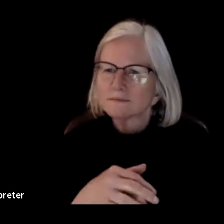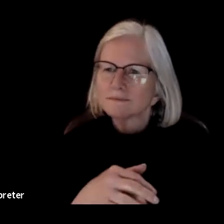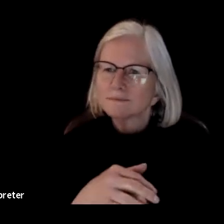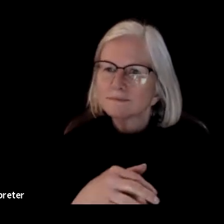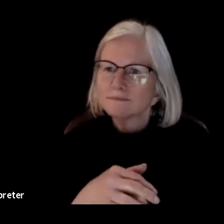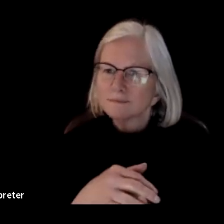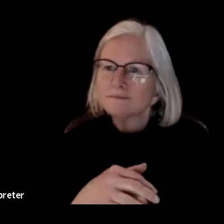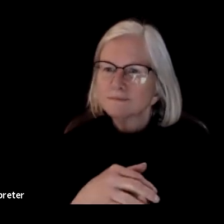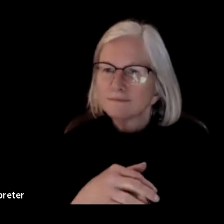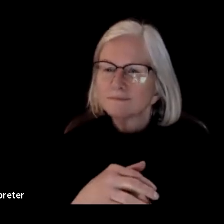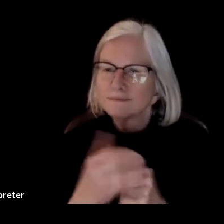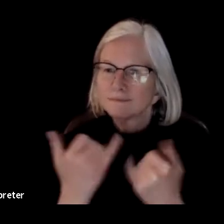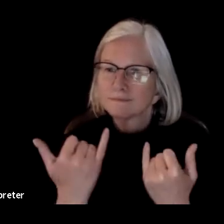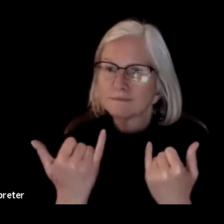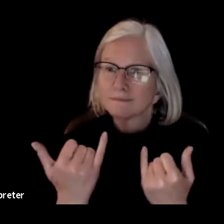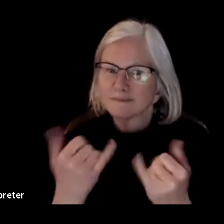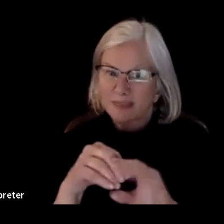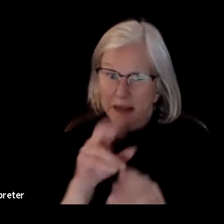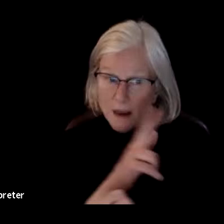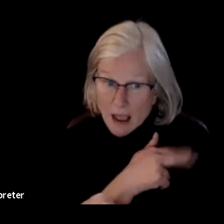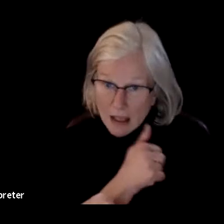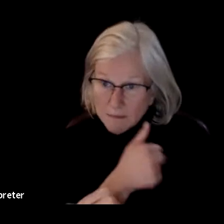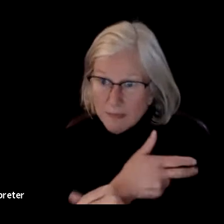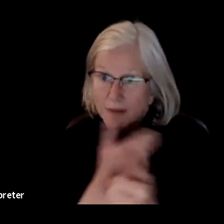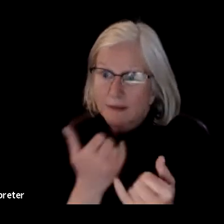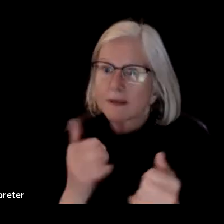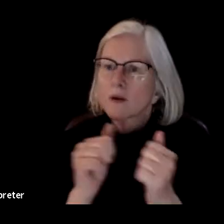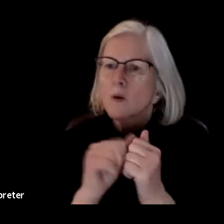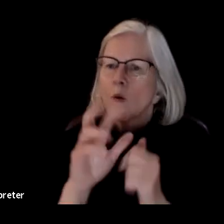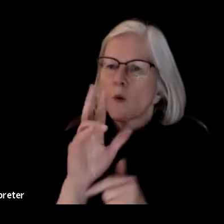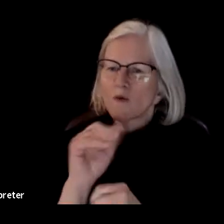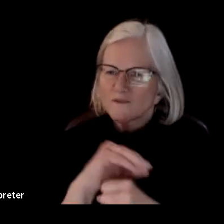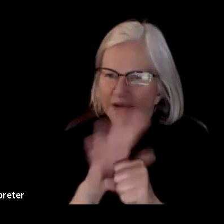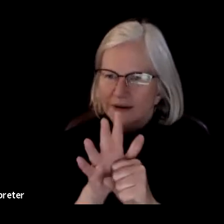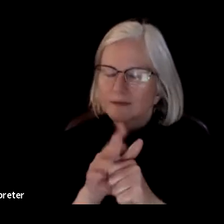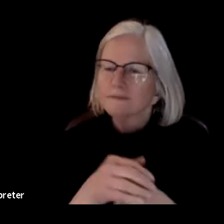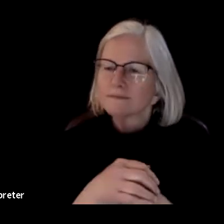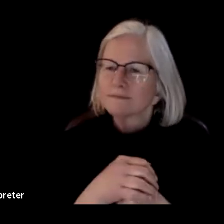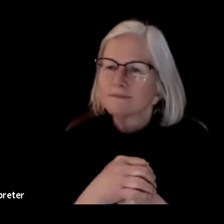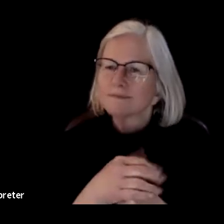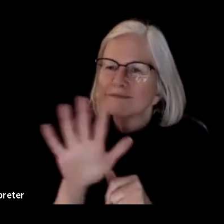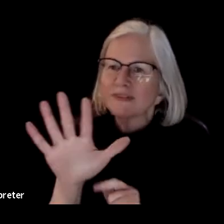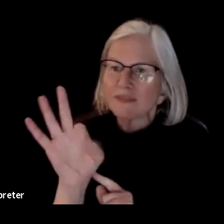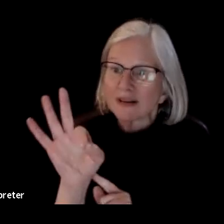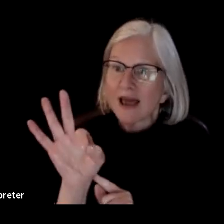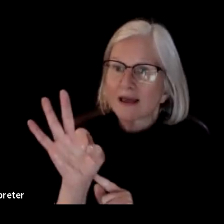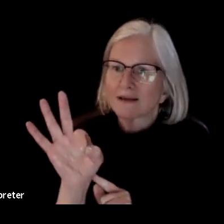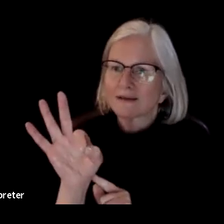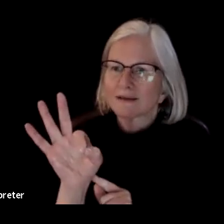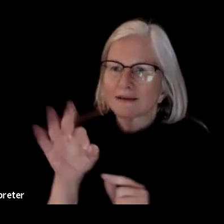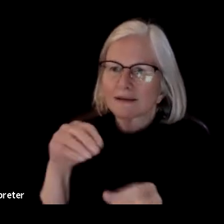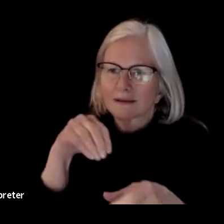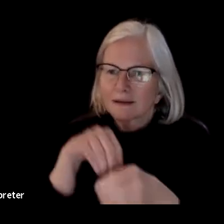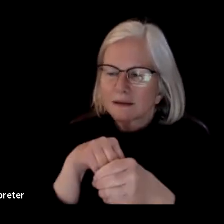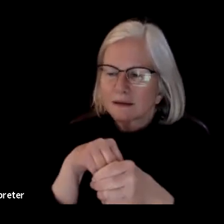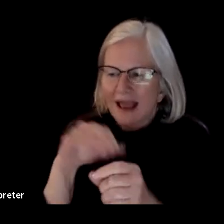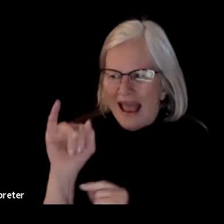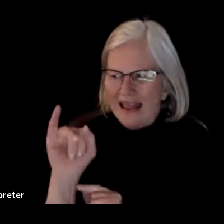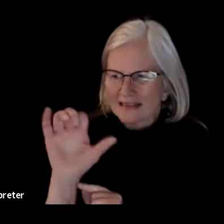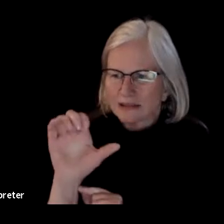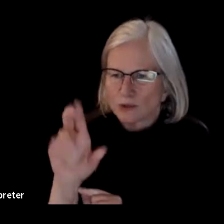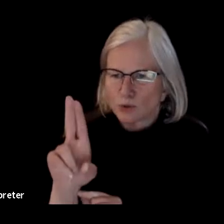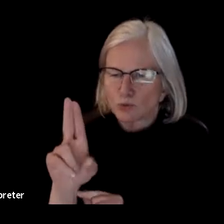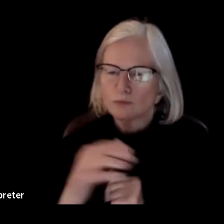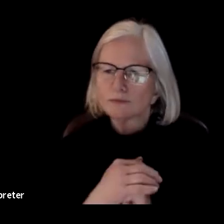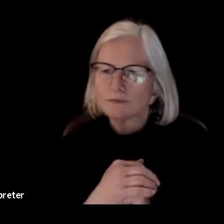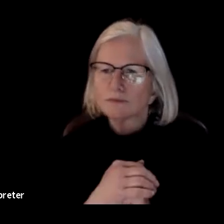in Minnesota with COVID-19. Of those, 59 are in intensive care. On the vaccine front, we now